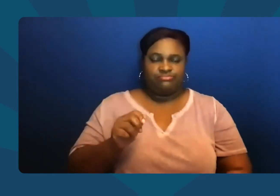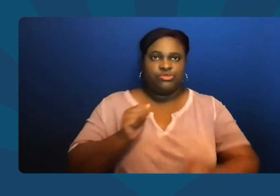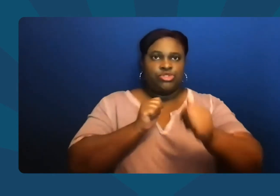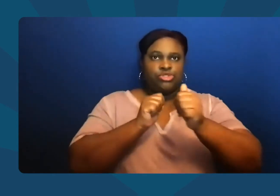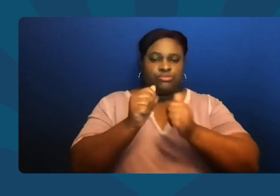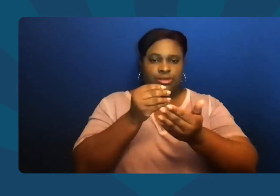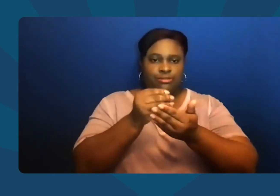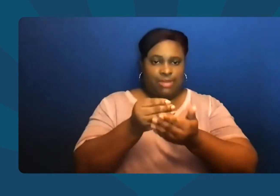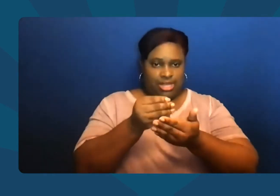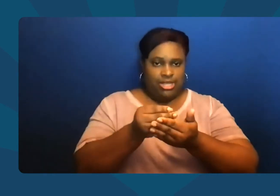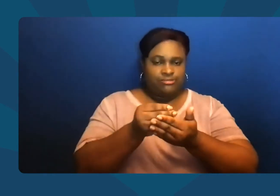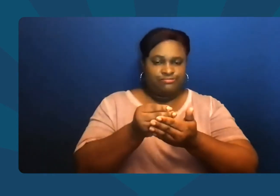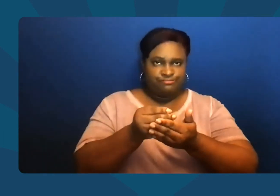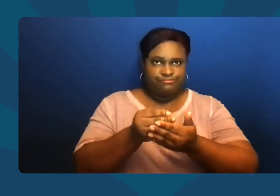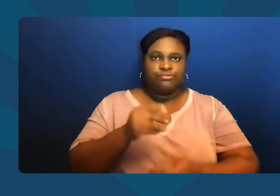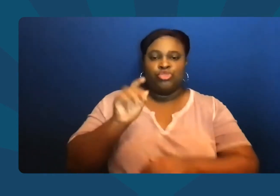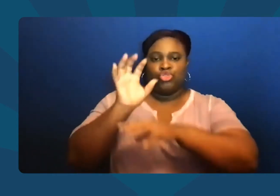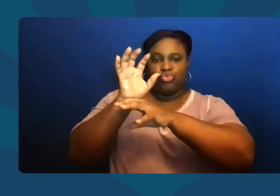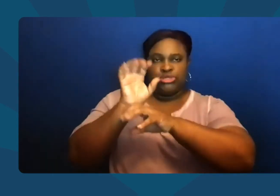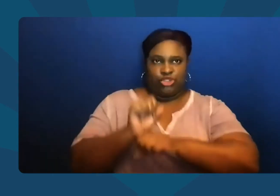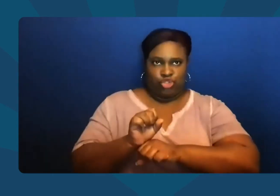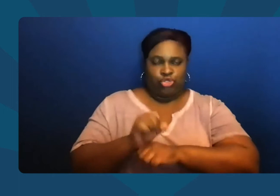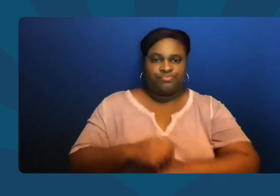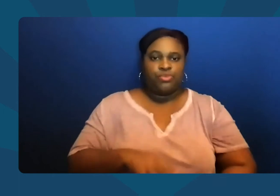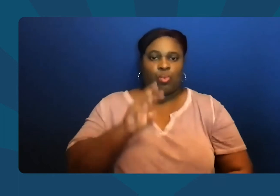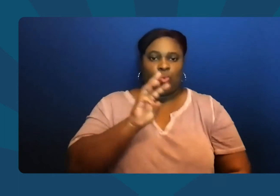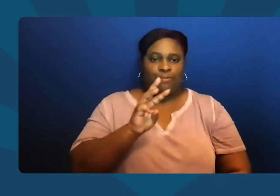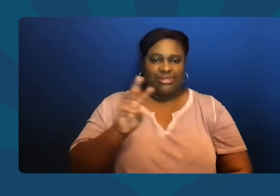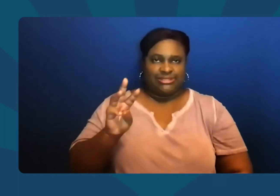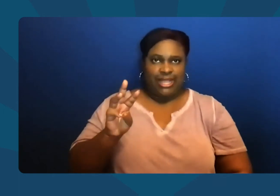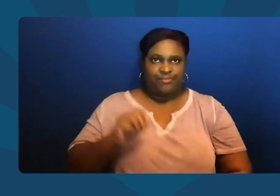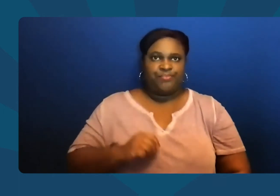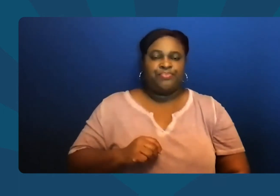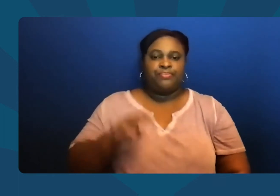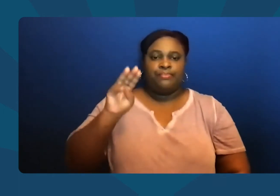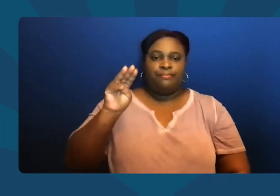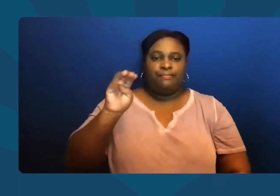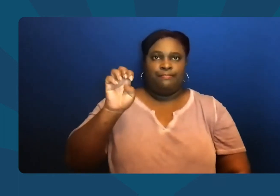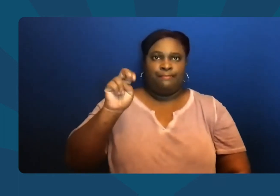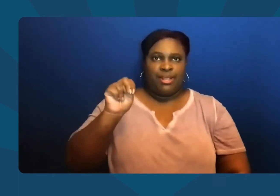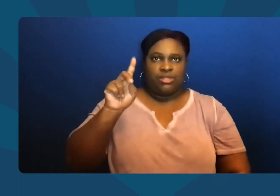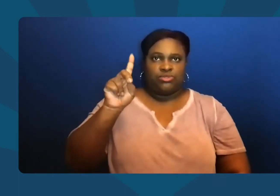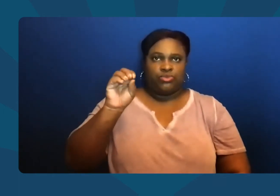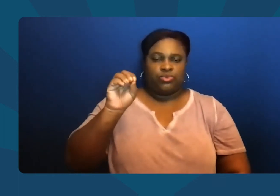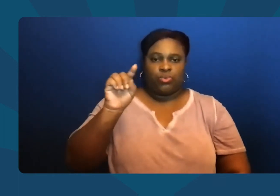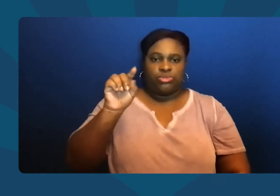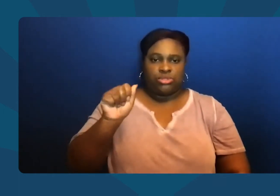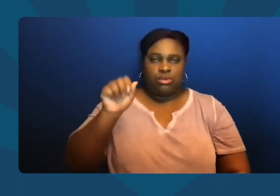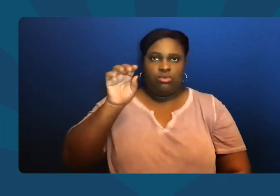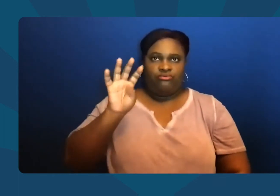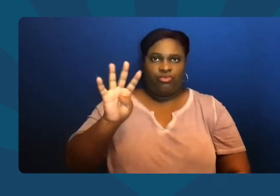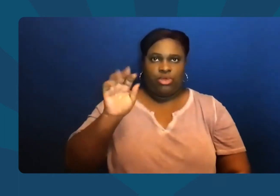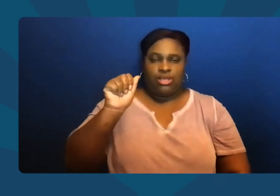Party Democratic. Campaign funding traditional. Website